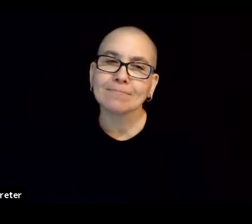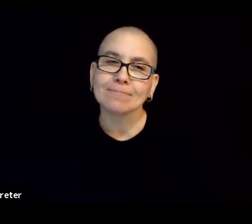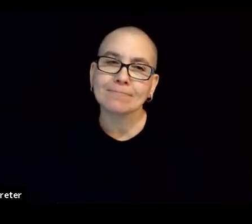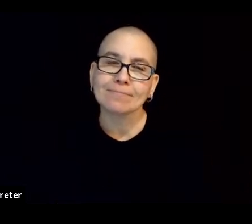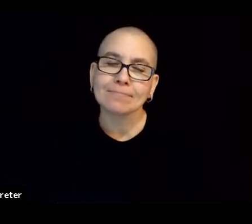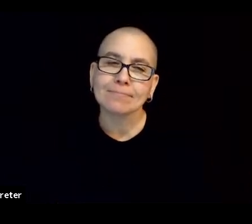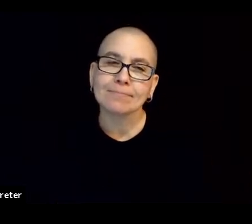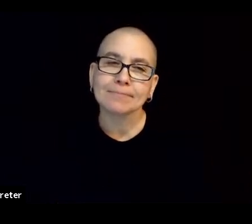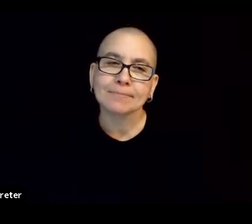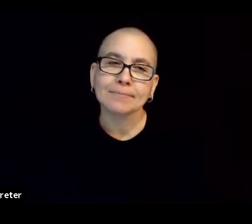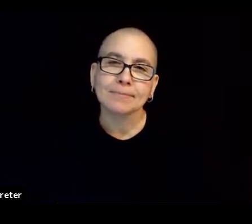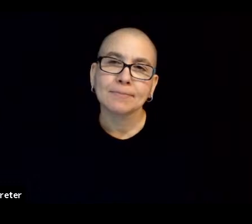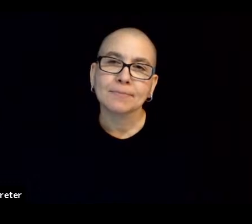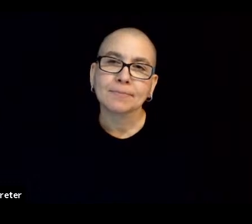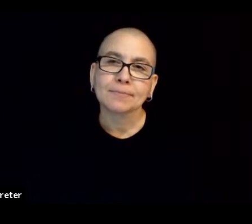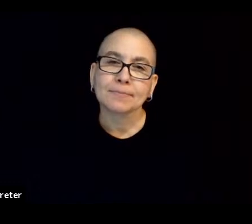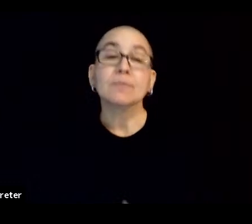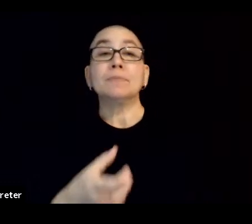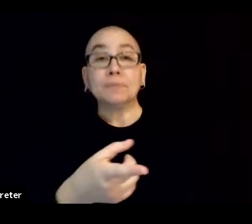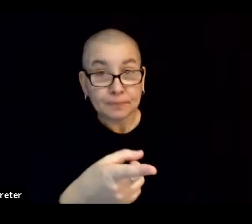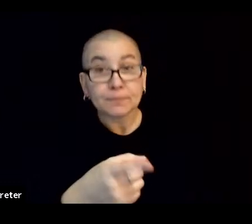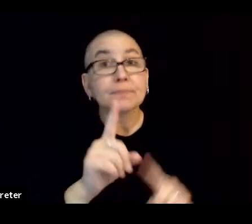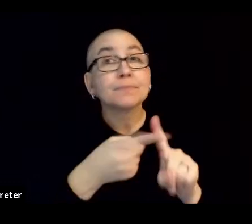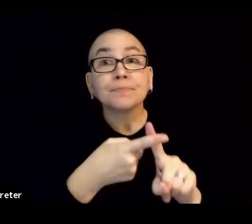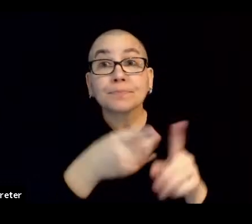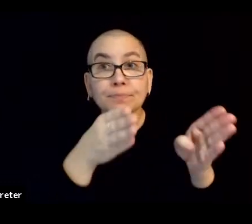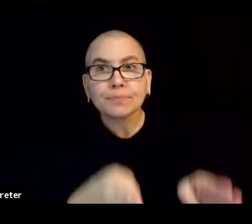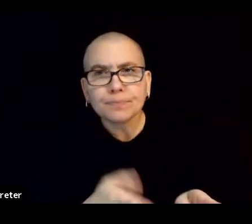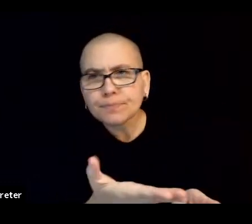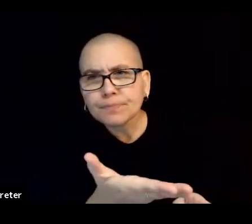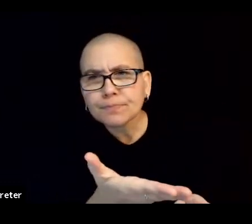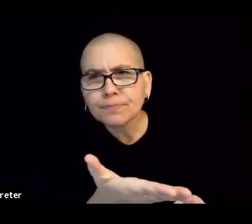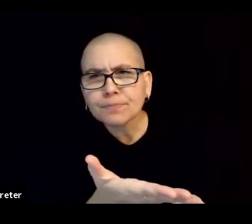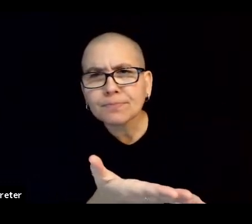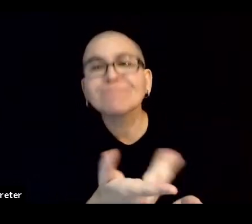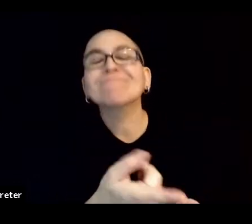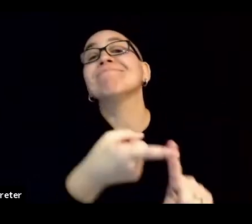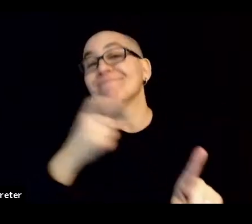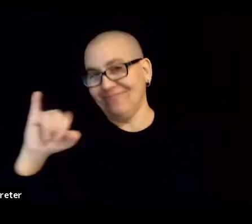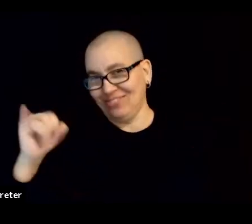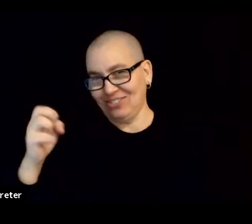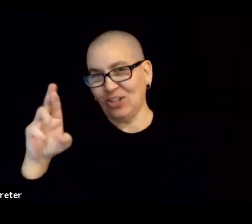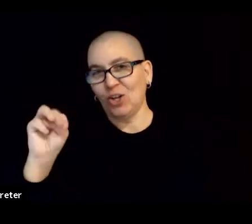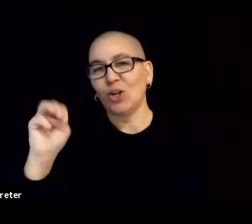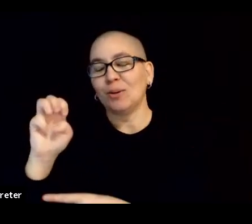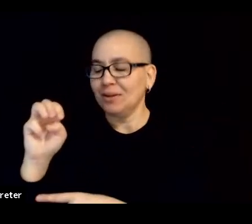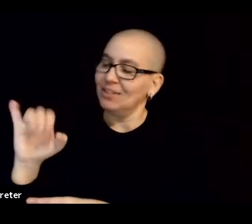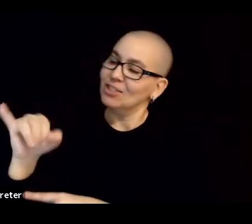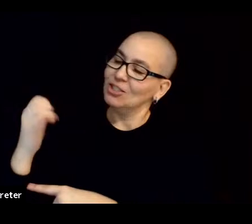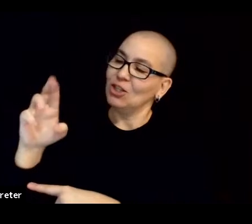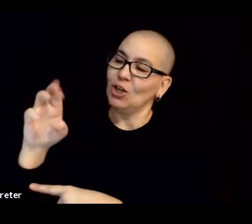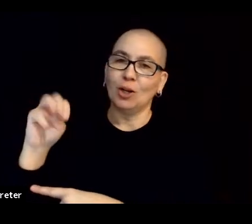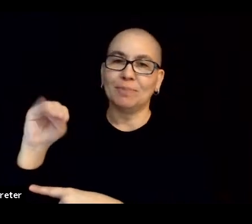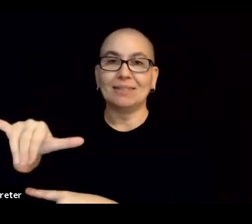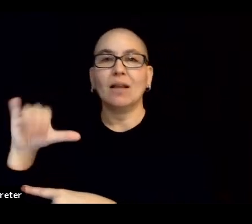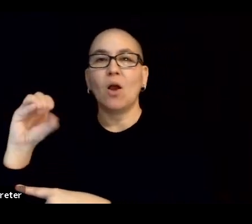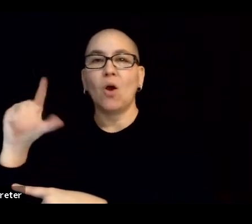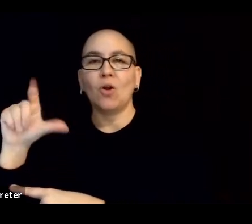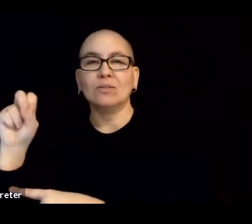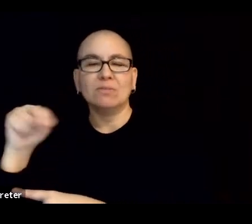Your first question comes from the line of Mr. Jeremy Olson of the Star Tribune. Your line is open. You may ask your question.